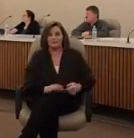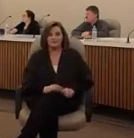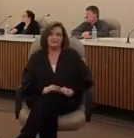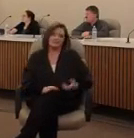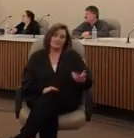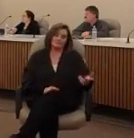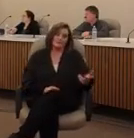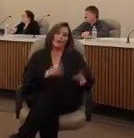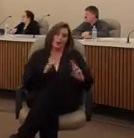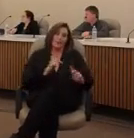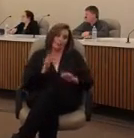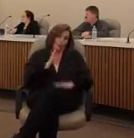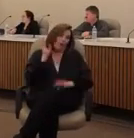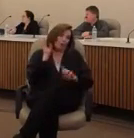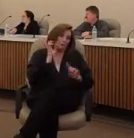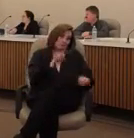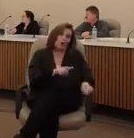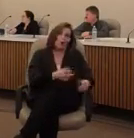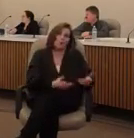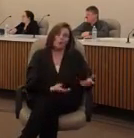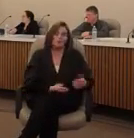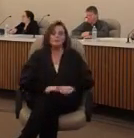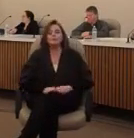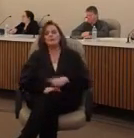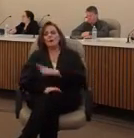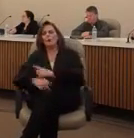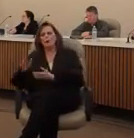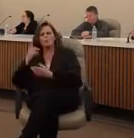going to hopefully Yeah. have More traffic. more traffic than a,